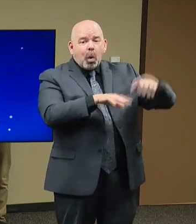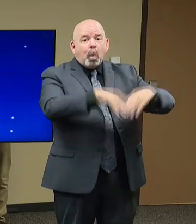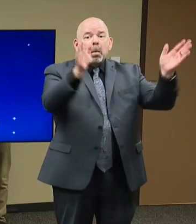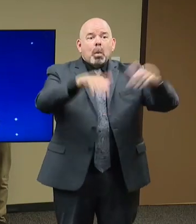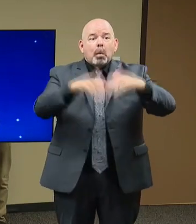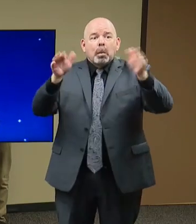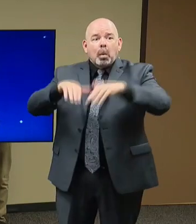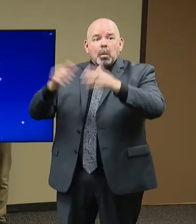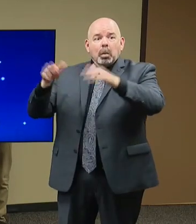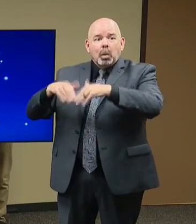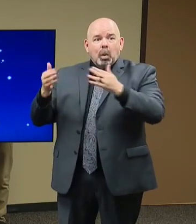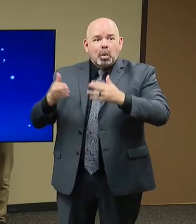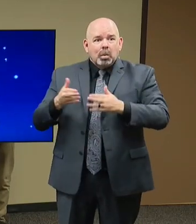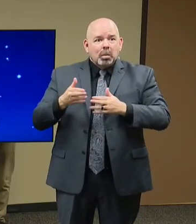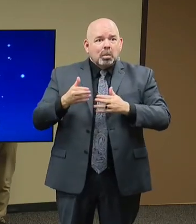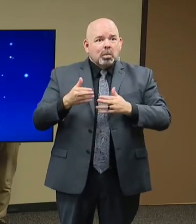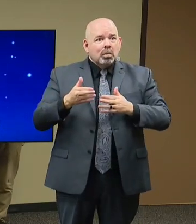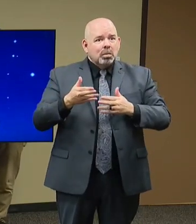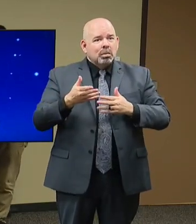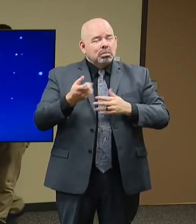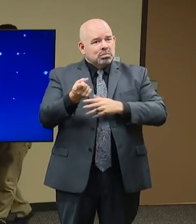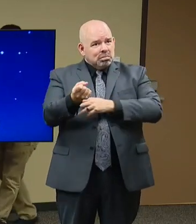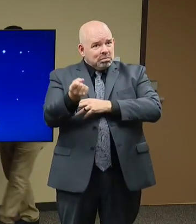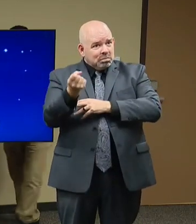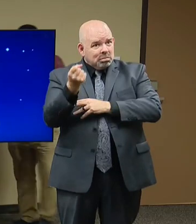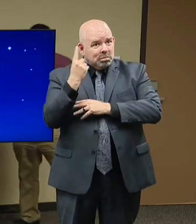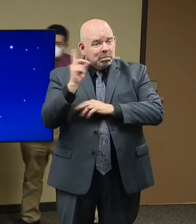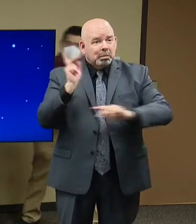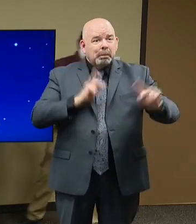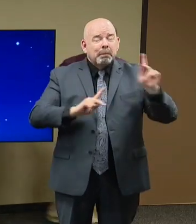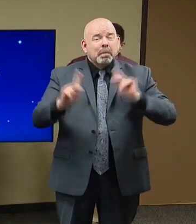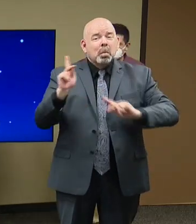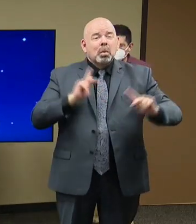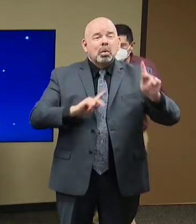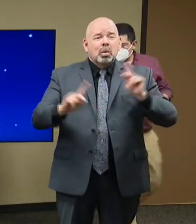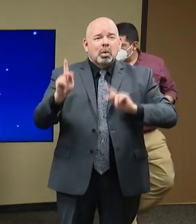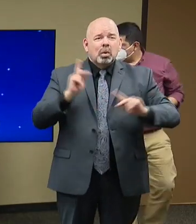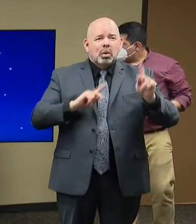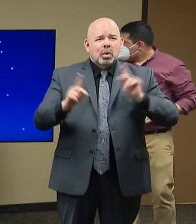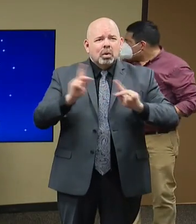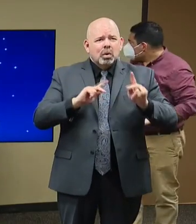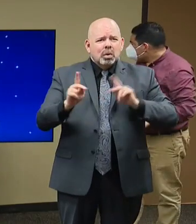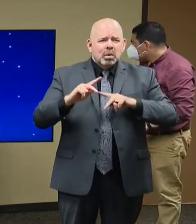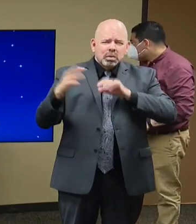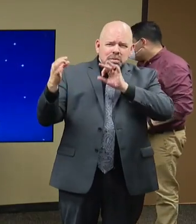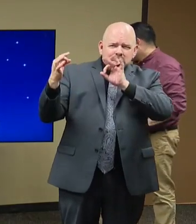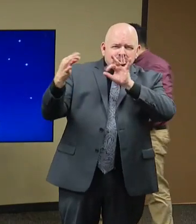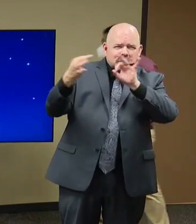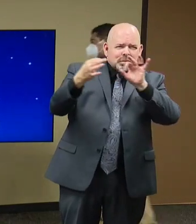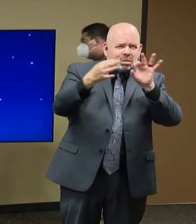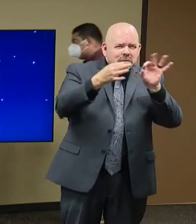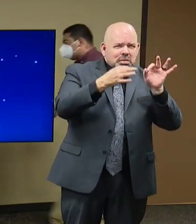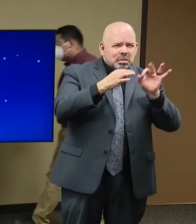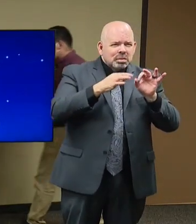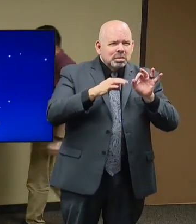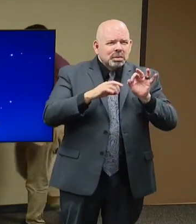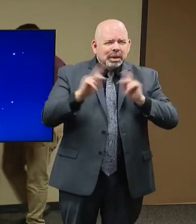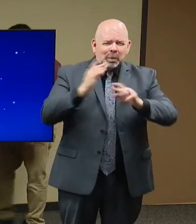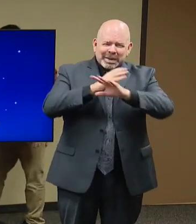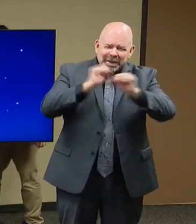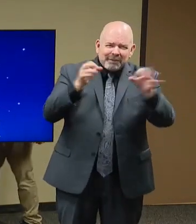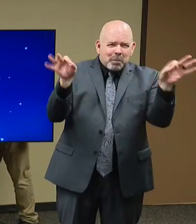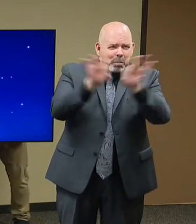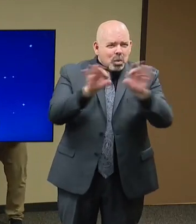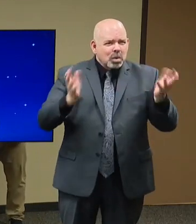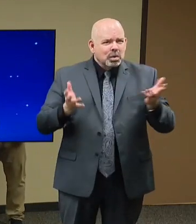open, but there were a lot of people that we were hearing from that still wanted the guidance. What is the recommendation of our local experts